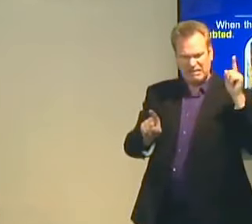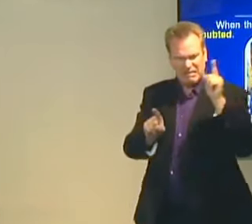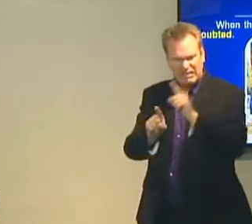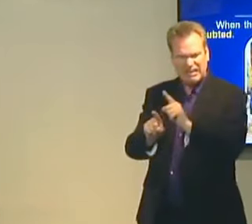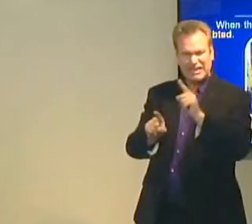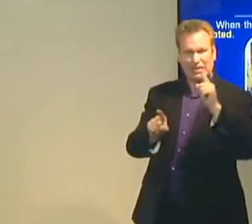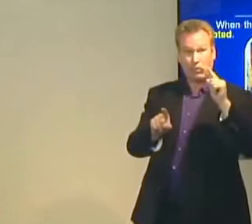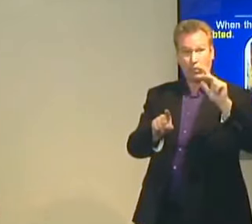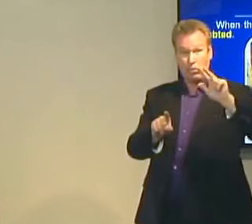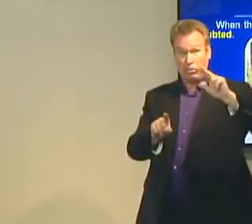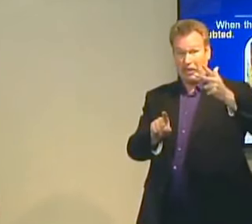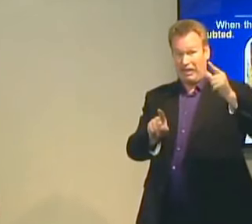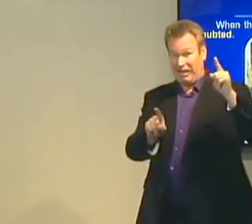He went to Him three times.